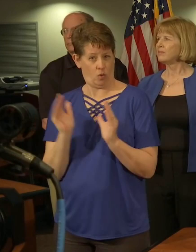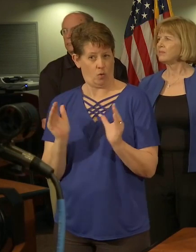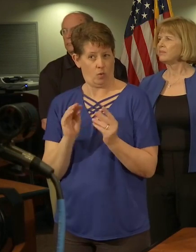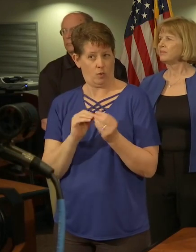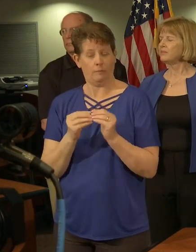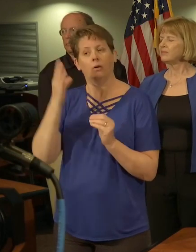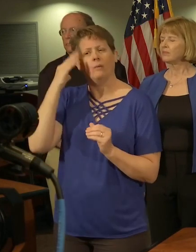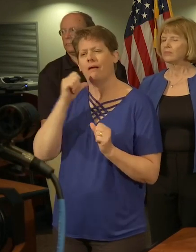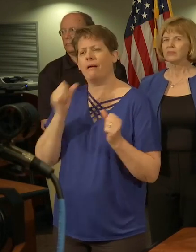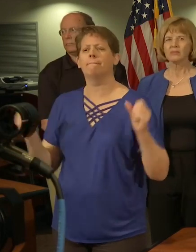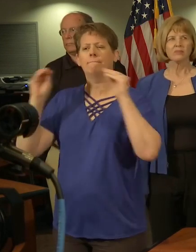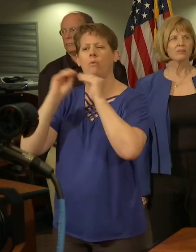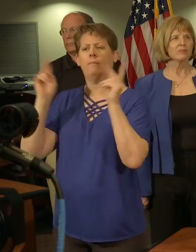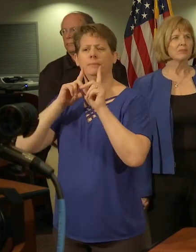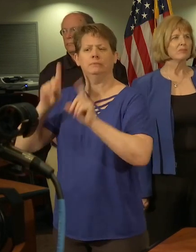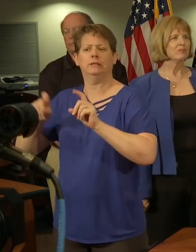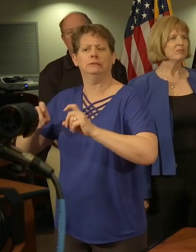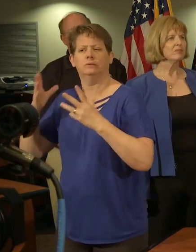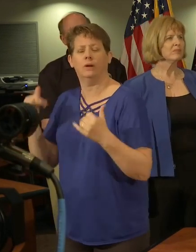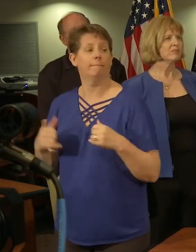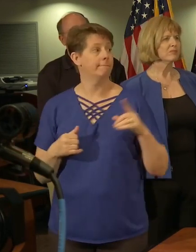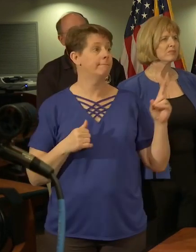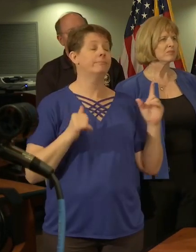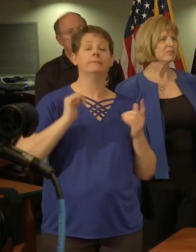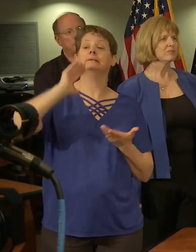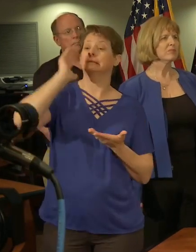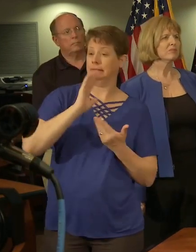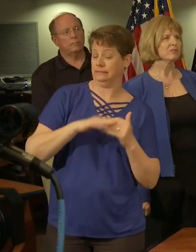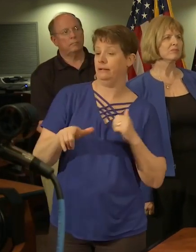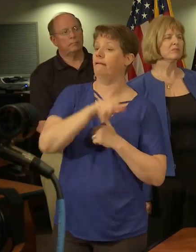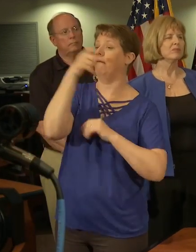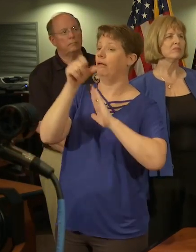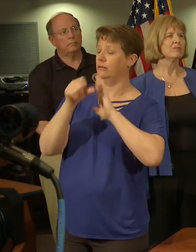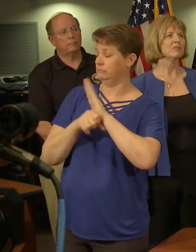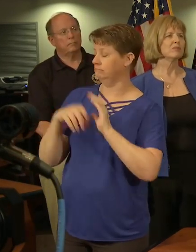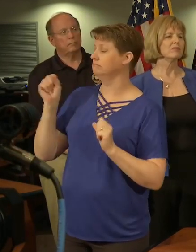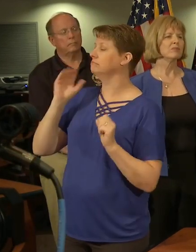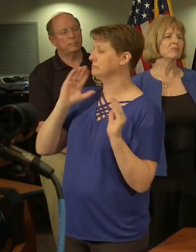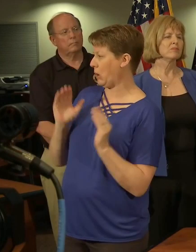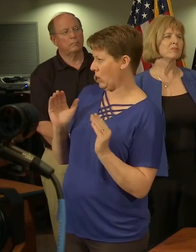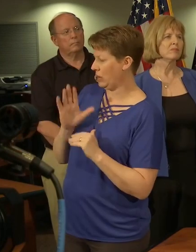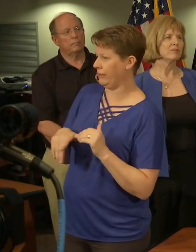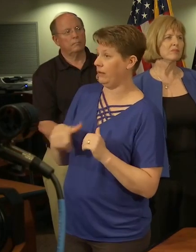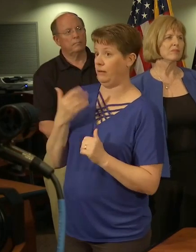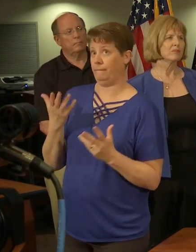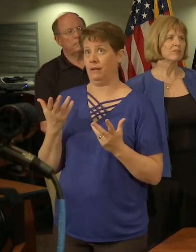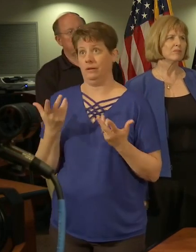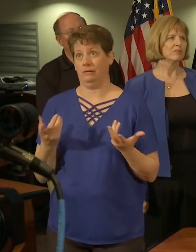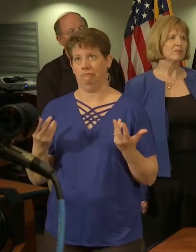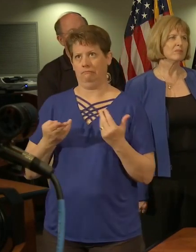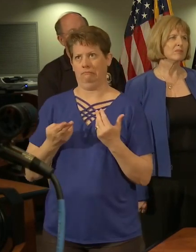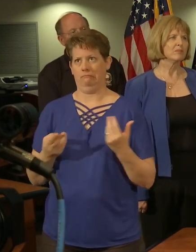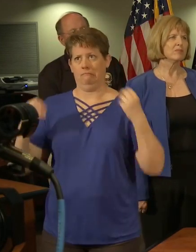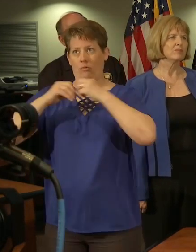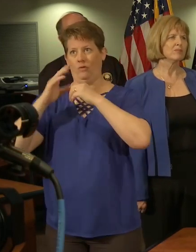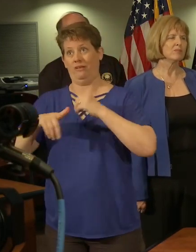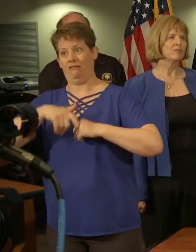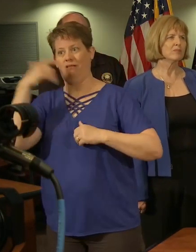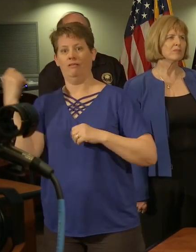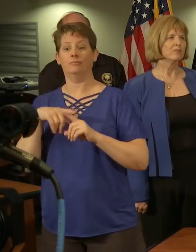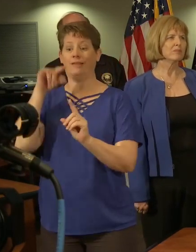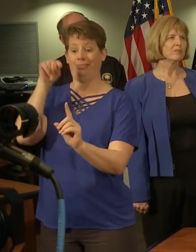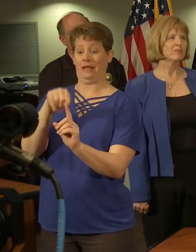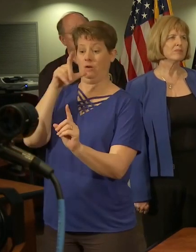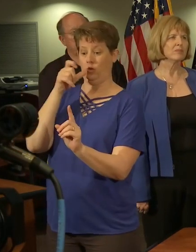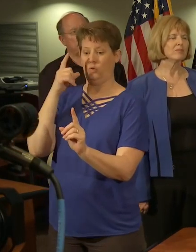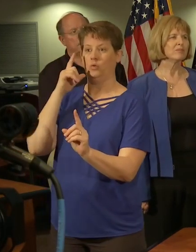why are more people not being tested? It's lower than some other states. It may be higher than some others, but those are the ones